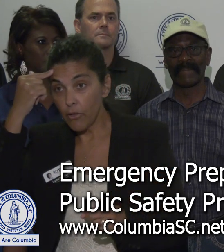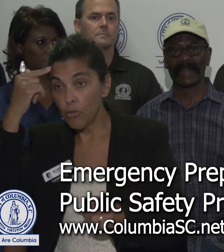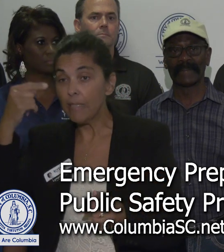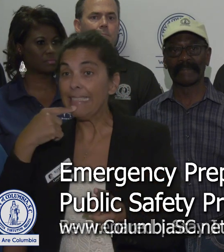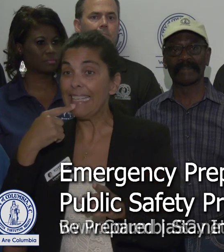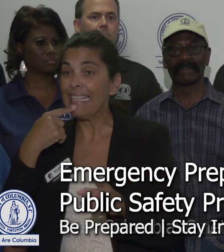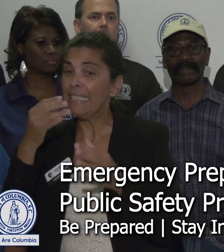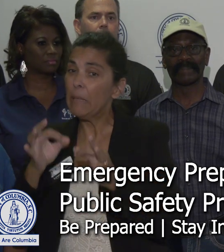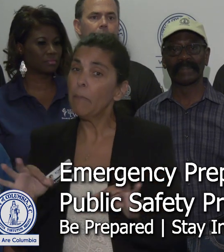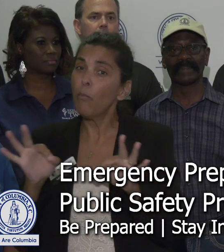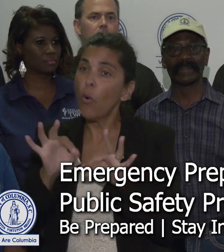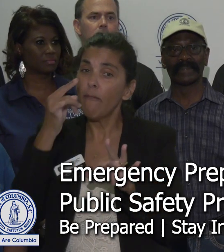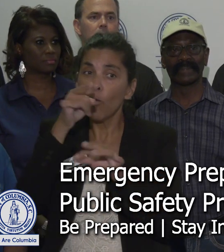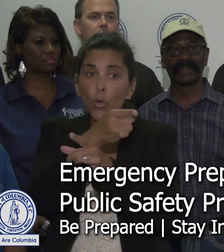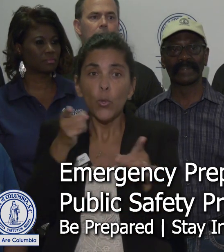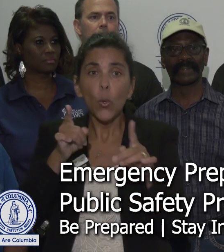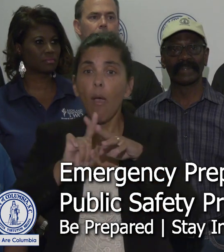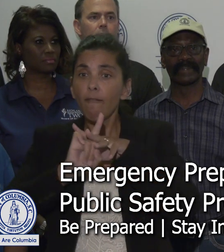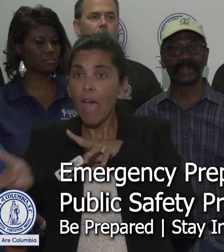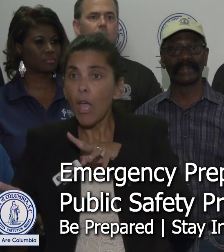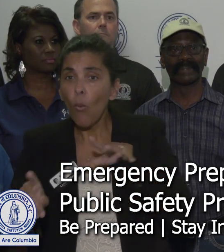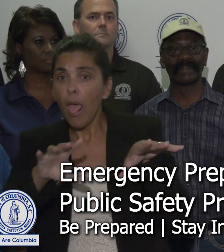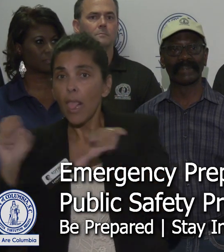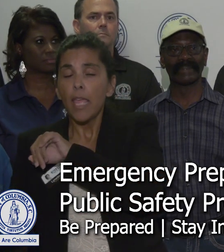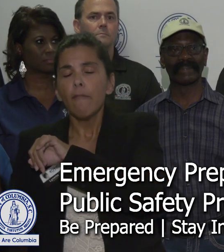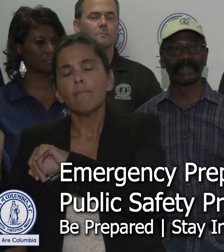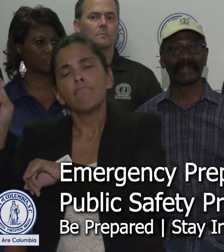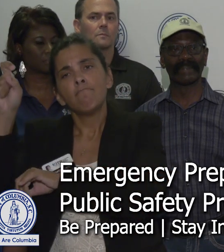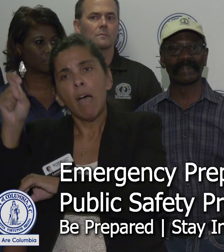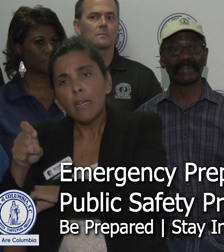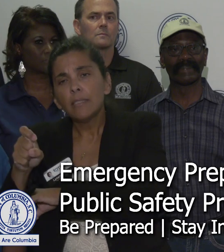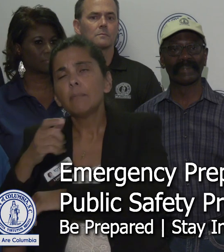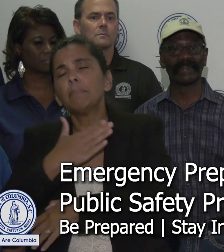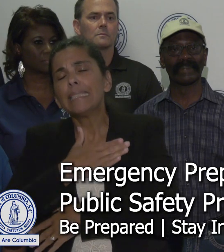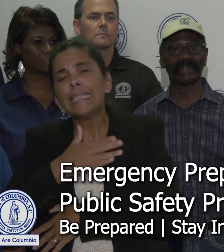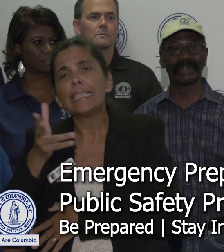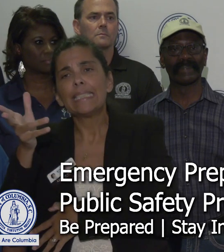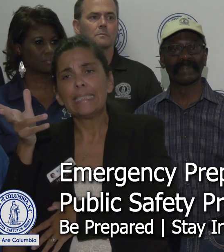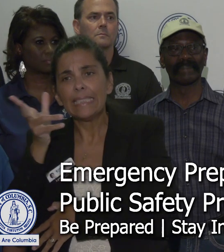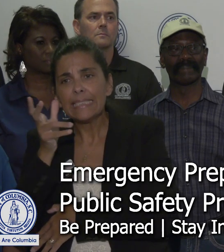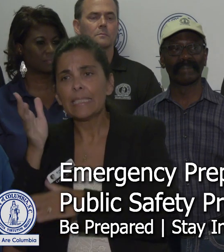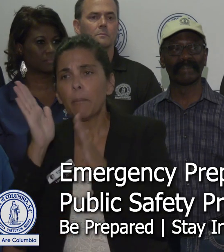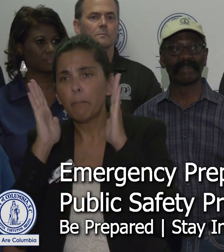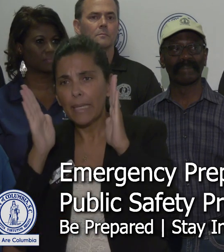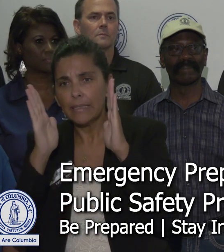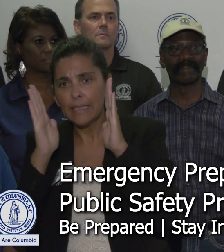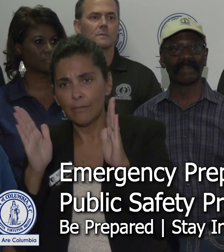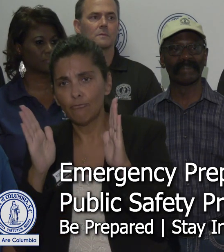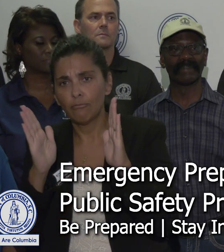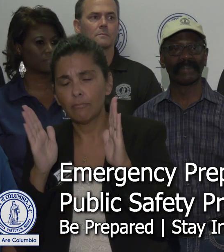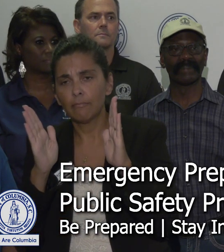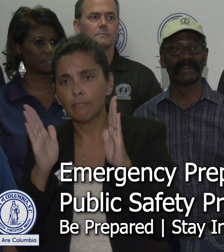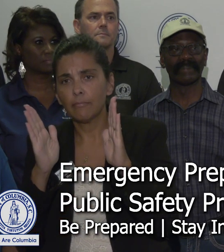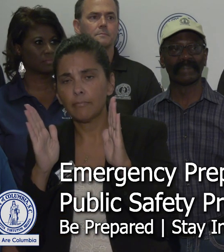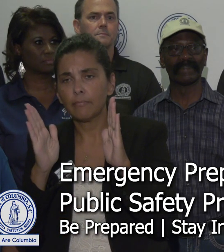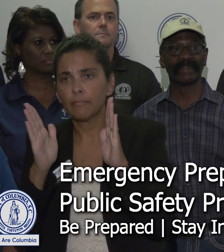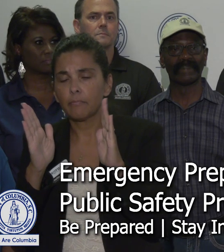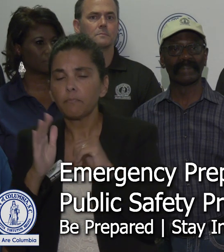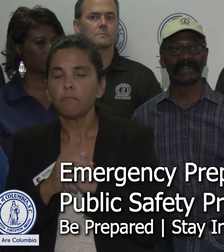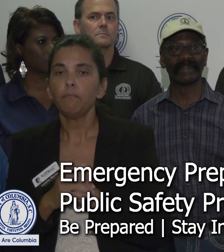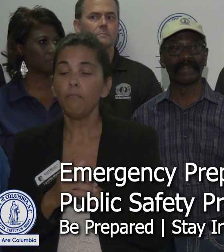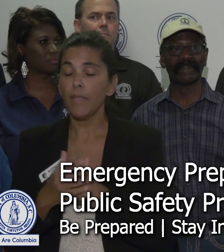you evacuating wherever you are, to please heed his warning. We are hosting our